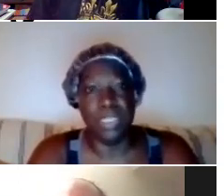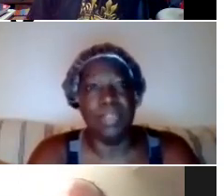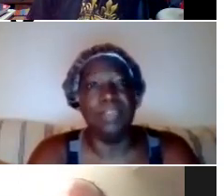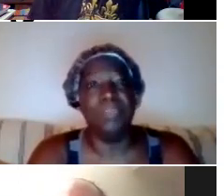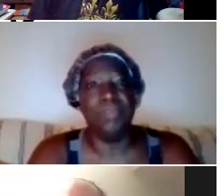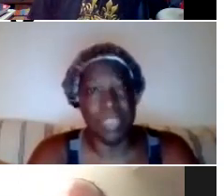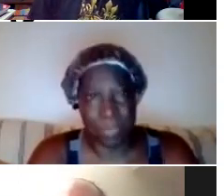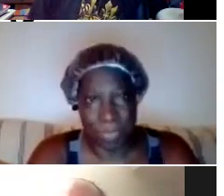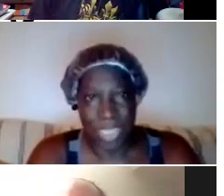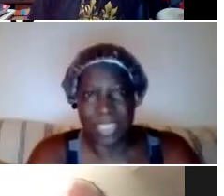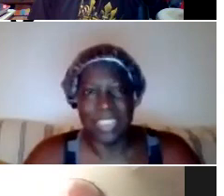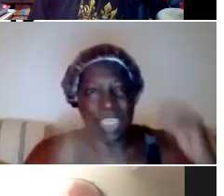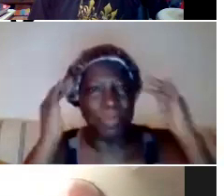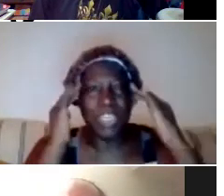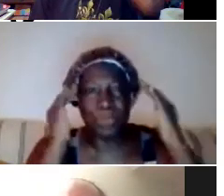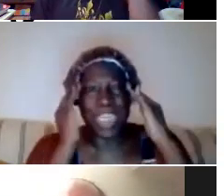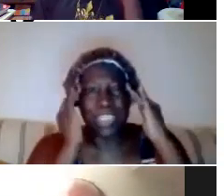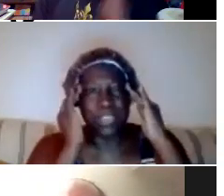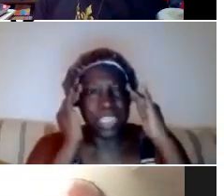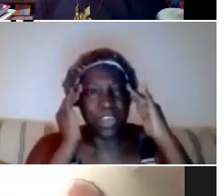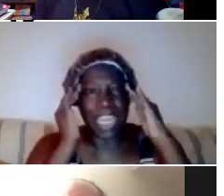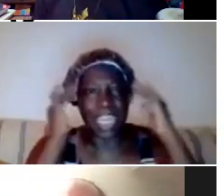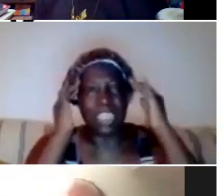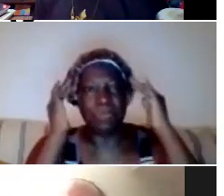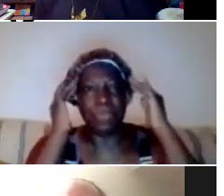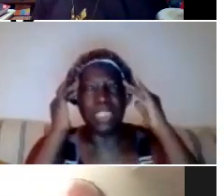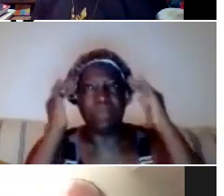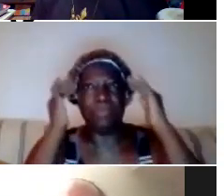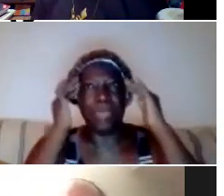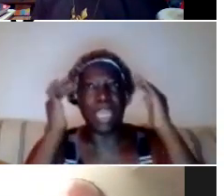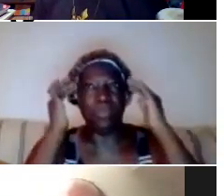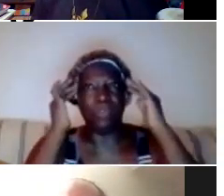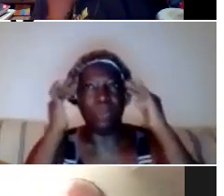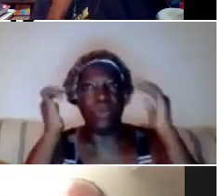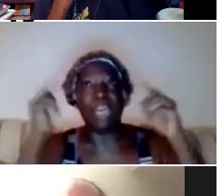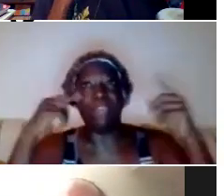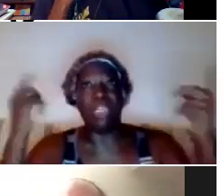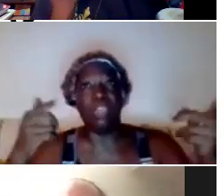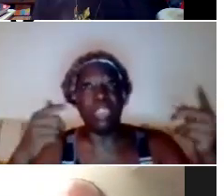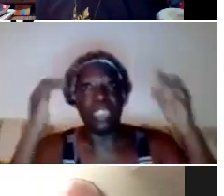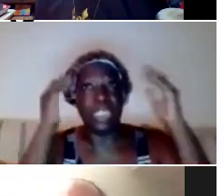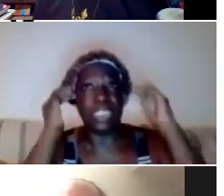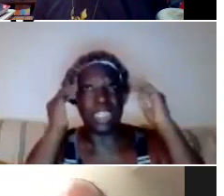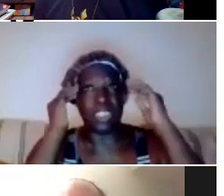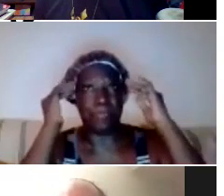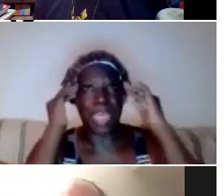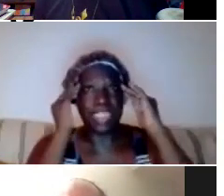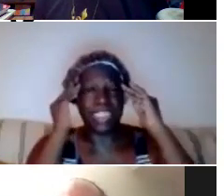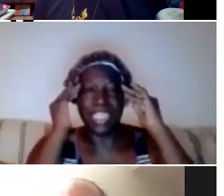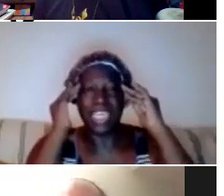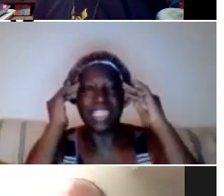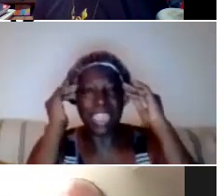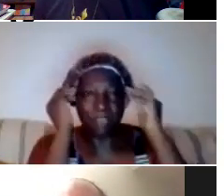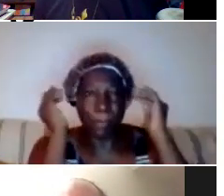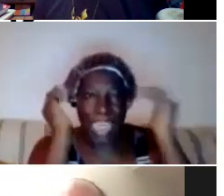it. Yeah. Yeah. Have a Just conversation keep with those people. pictures in your head. It's from what I've learned, they say it's